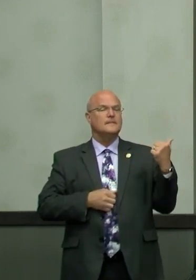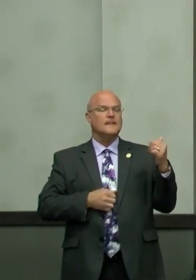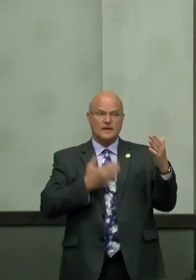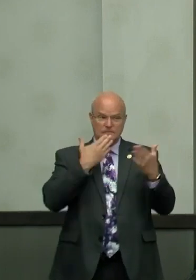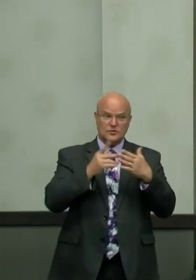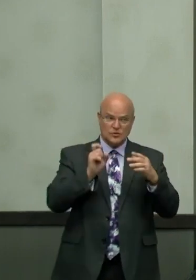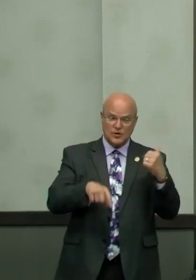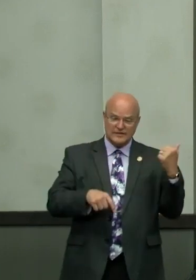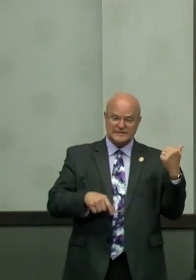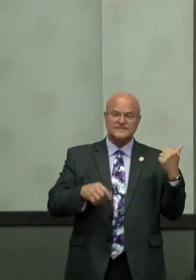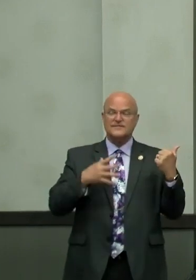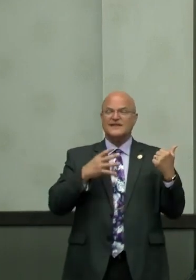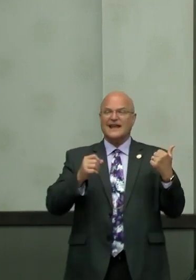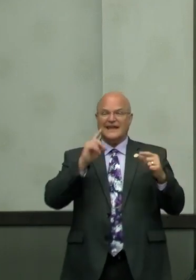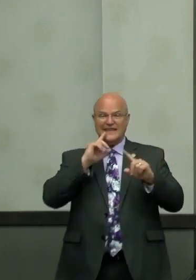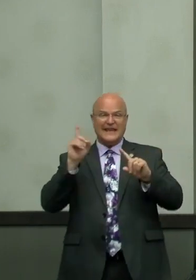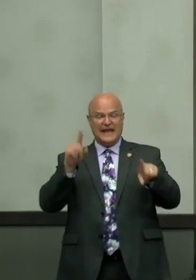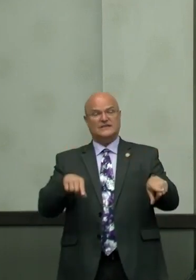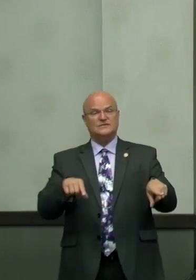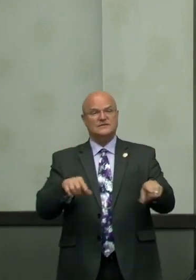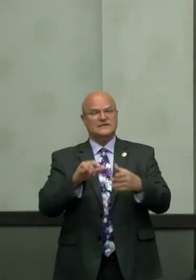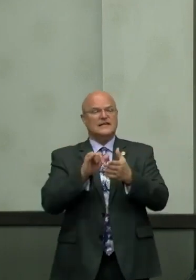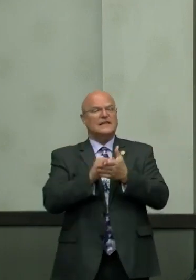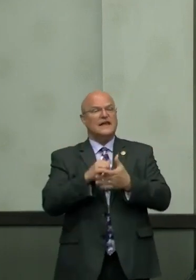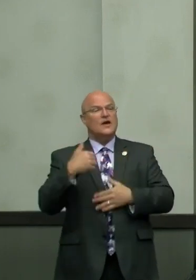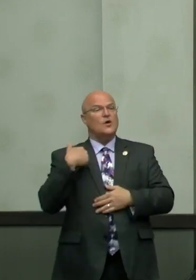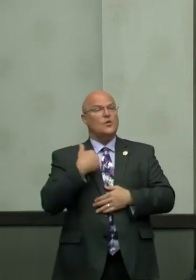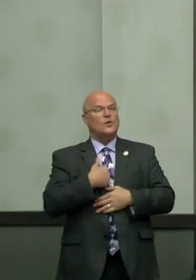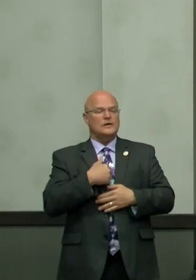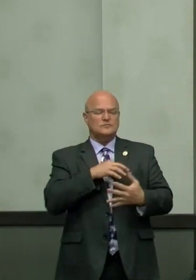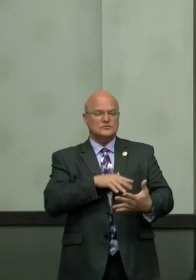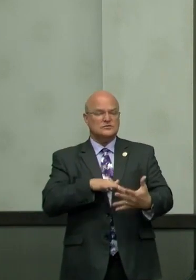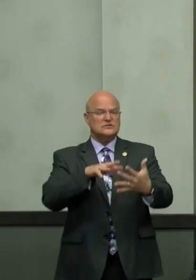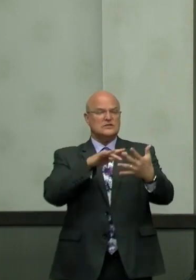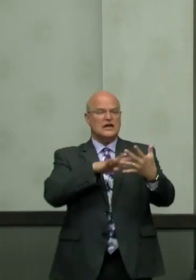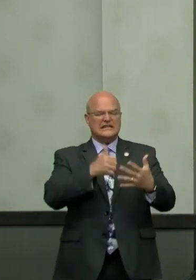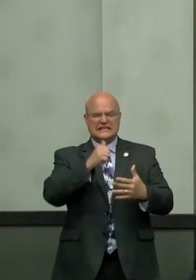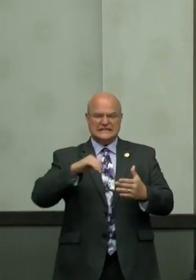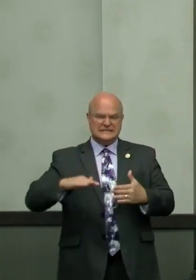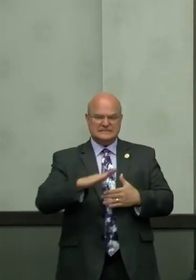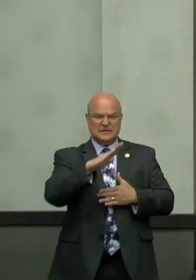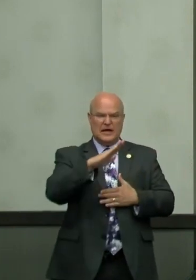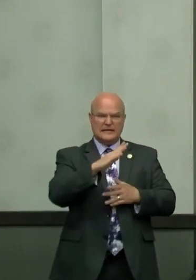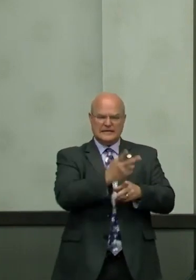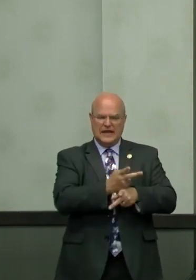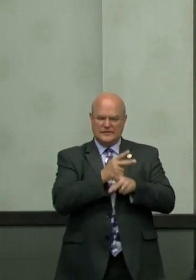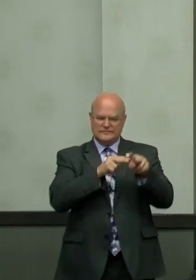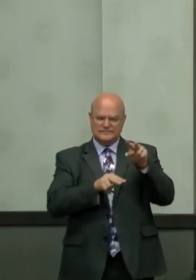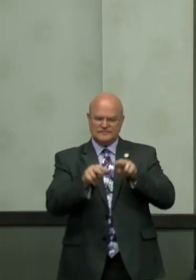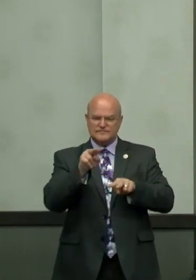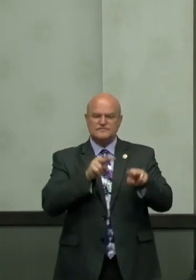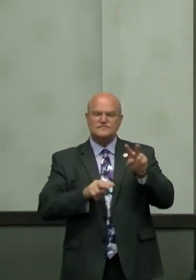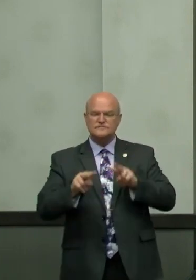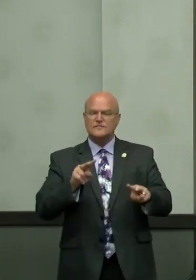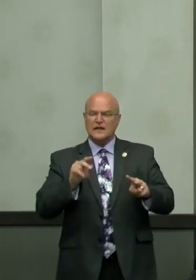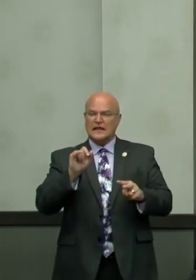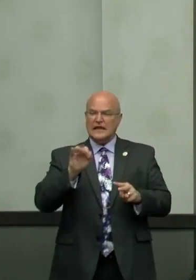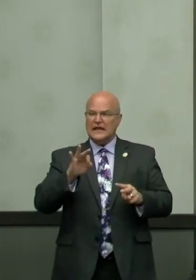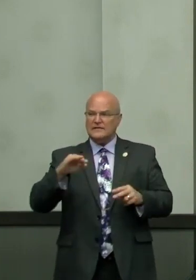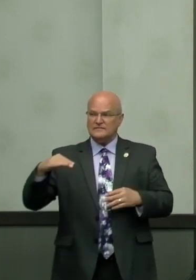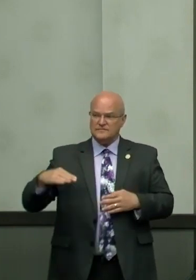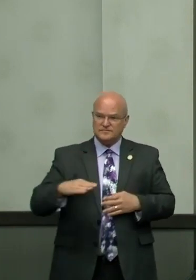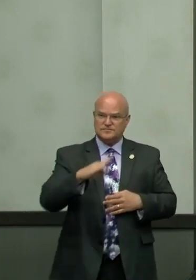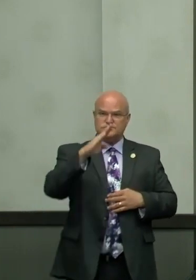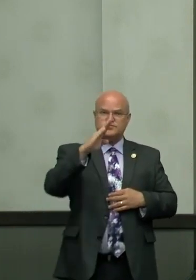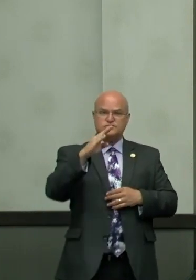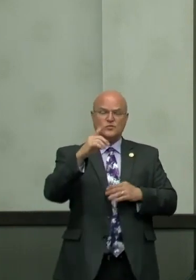Great question, and the answer is that we're going to study any spike very carefully. And so if there's a